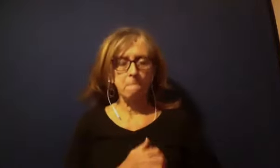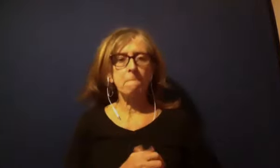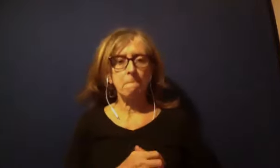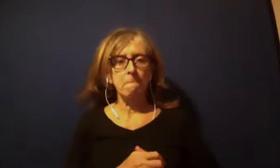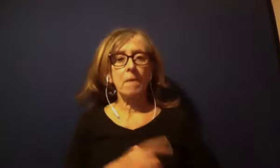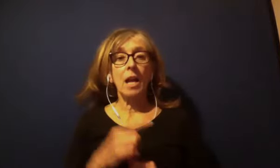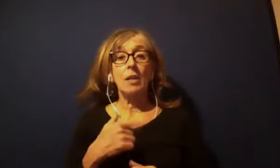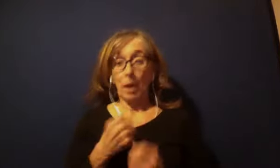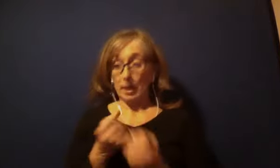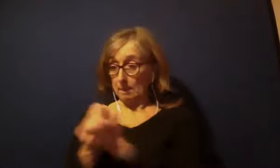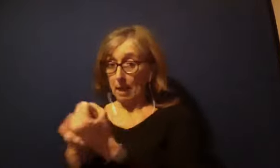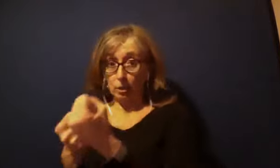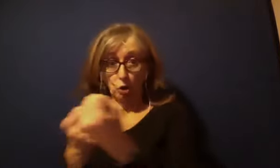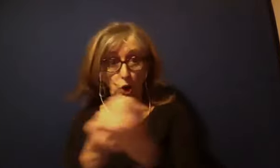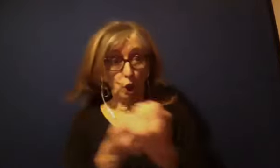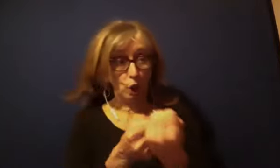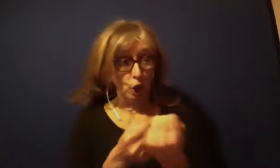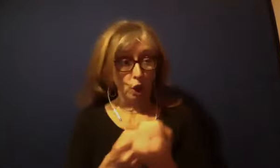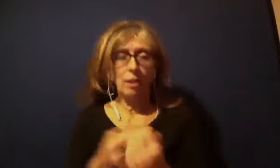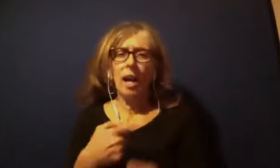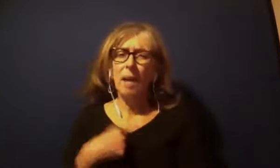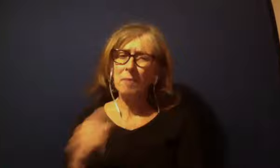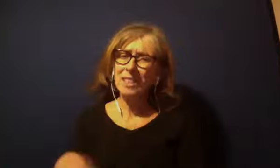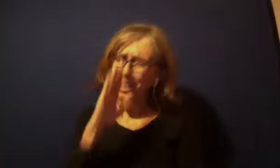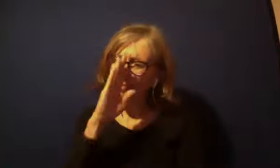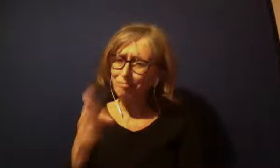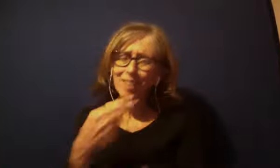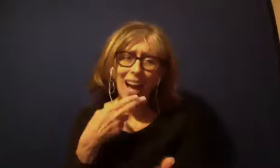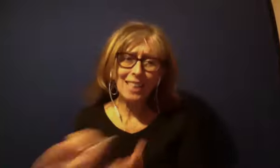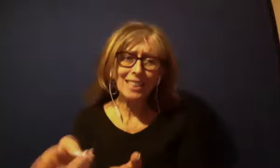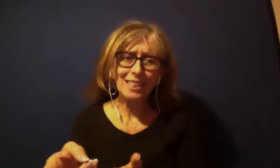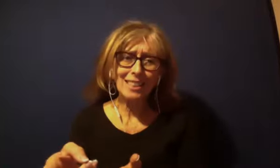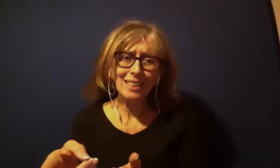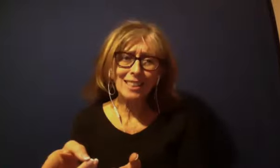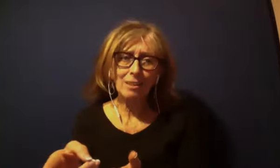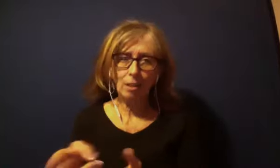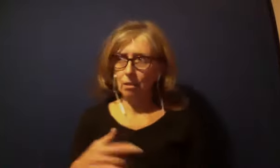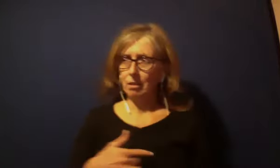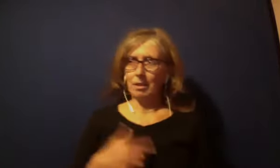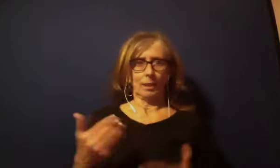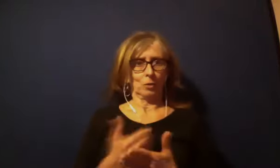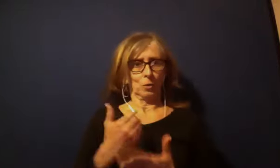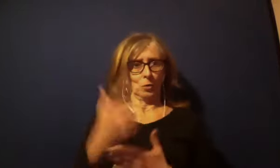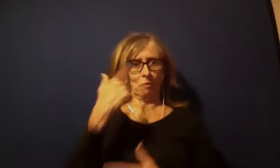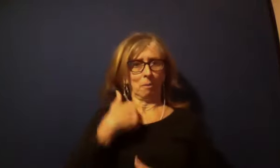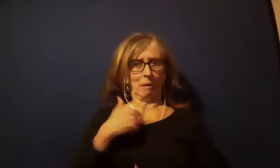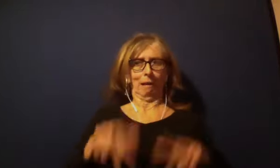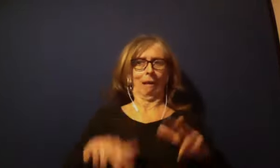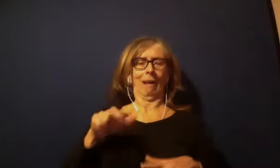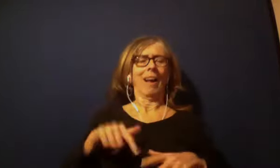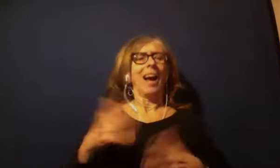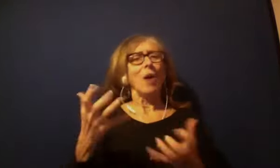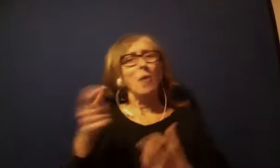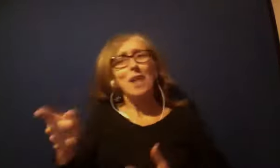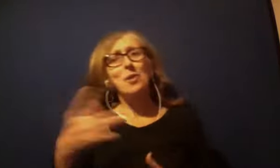as I sponsor people, I've got to tell them honestly what I think. That's new for me, because I want them to like me. I don't